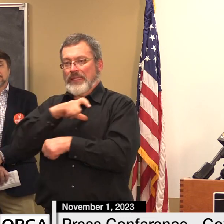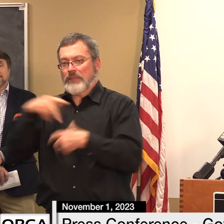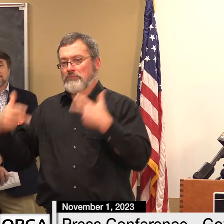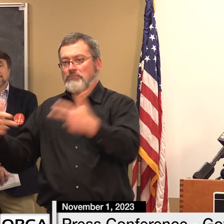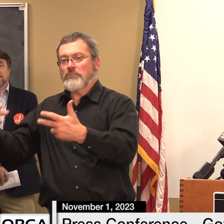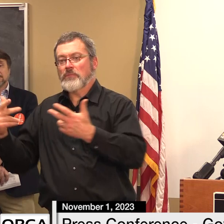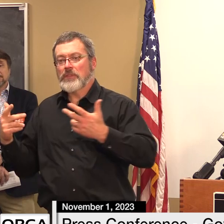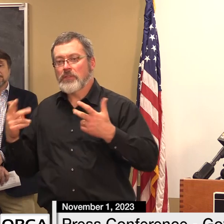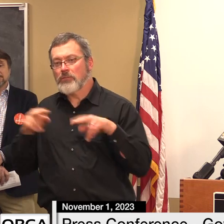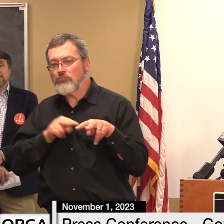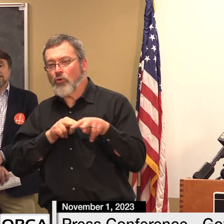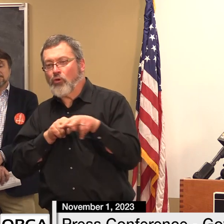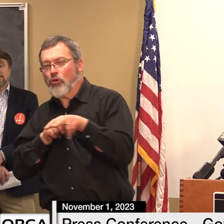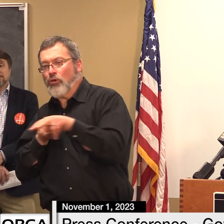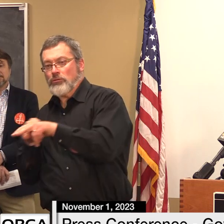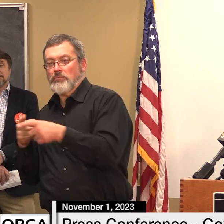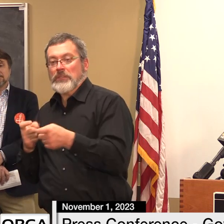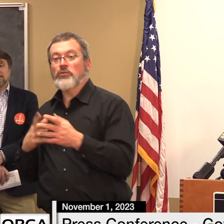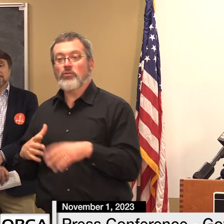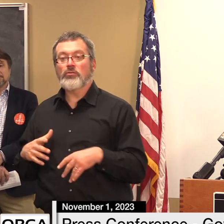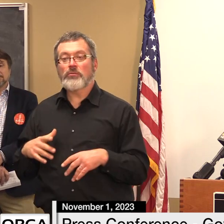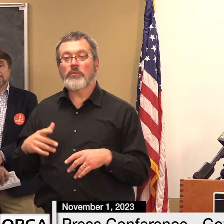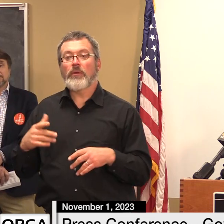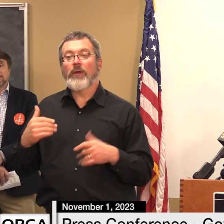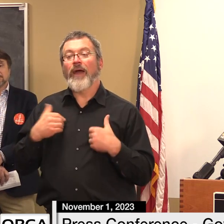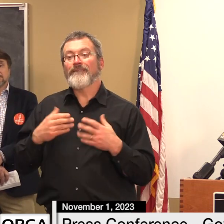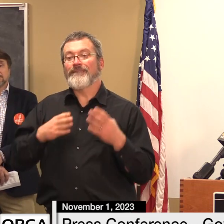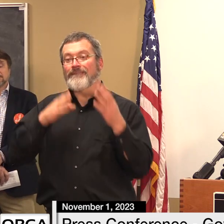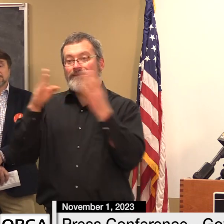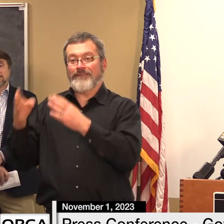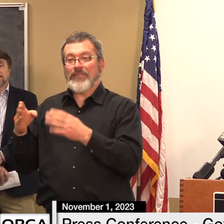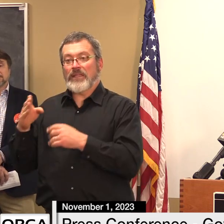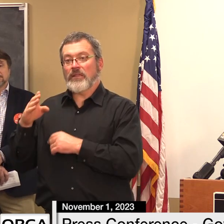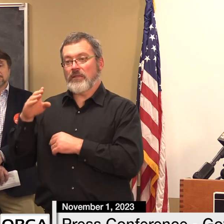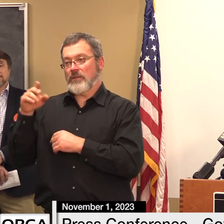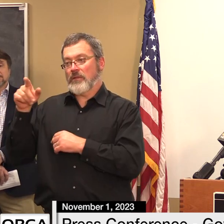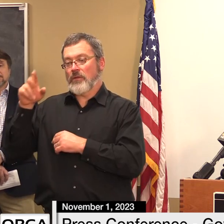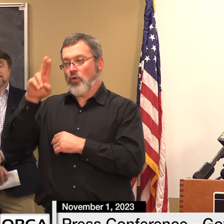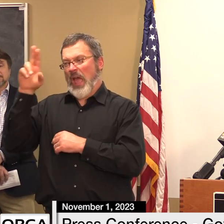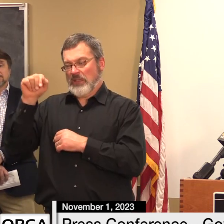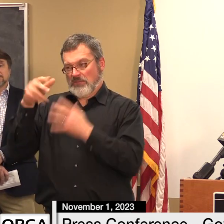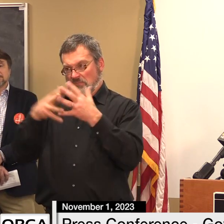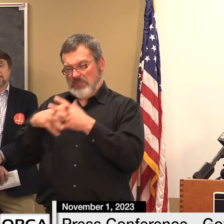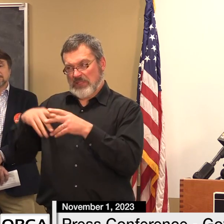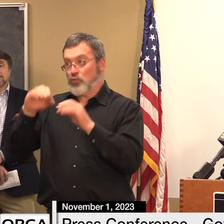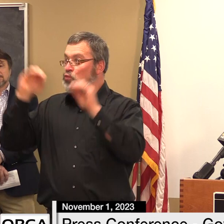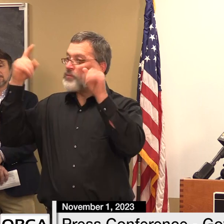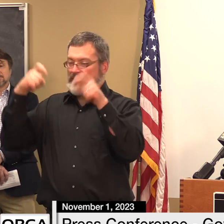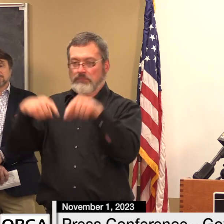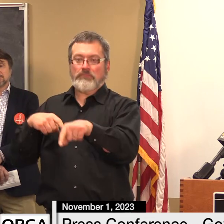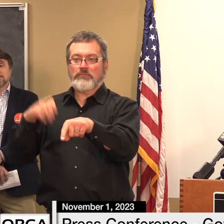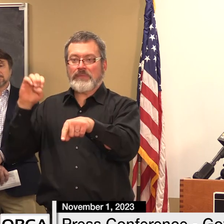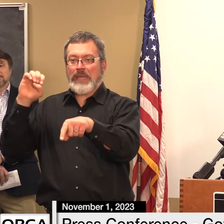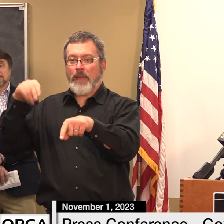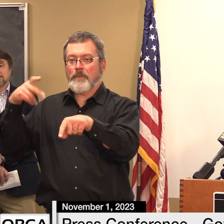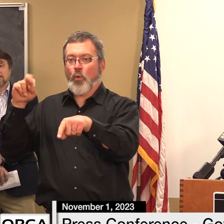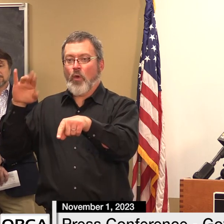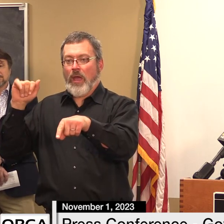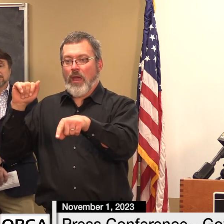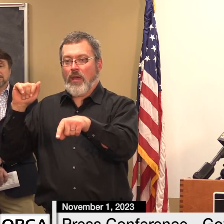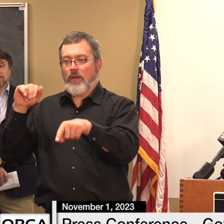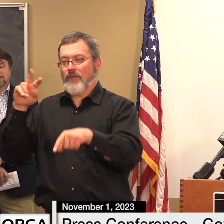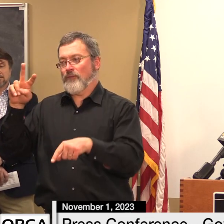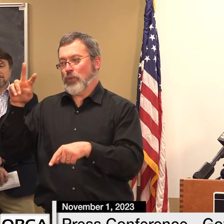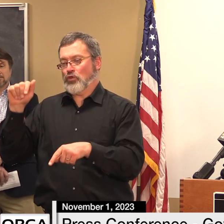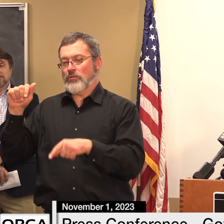monitoring the speed. And if there's one place in the United States they don't speed, it's Emporia, Virginia. Has there been any discussion, or is there the